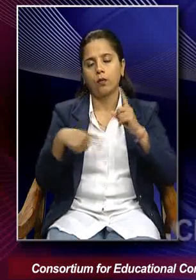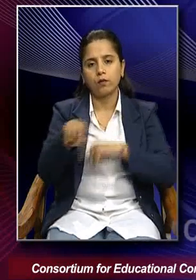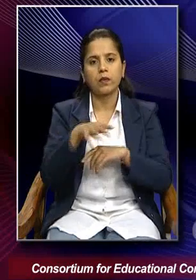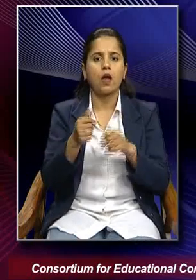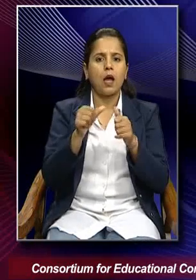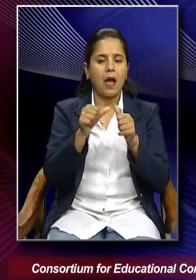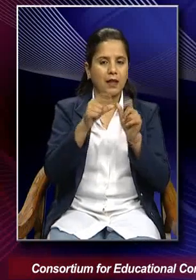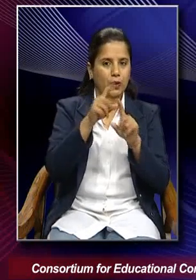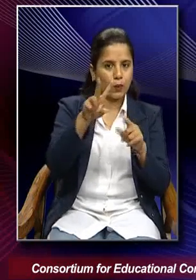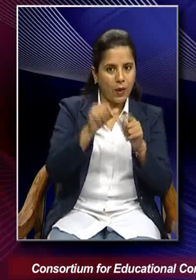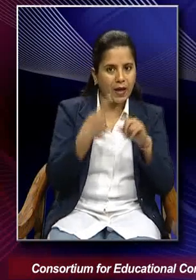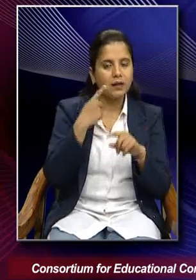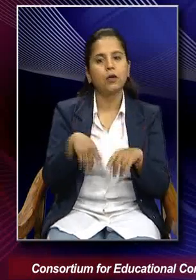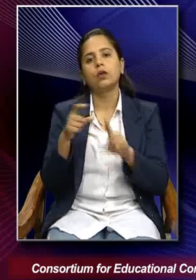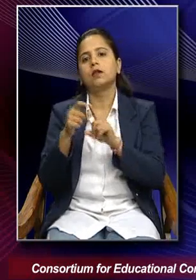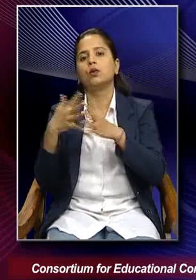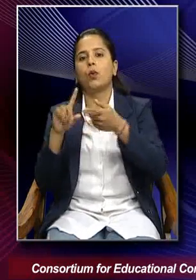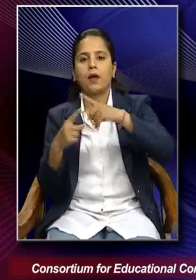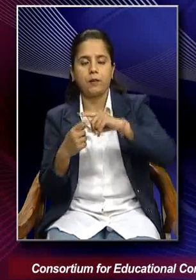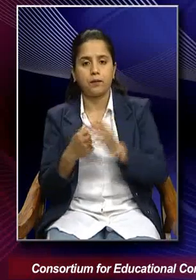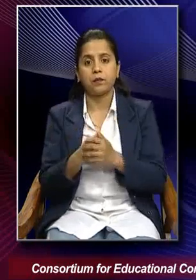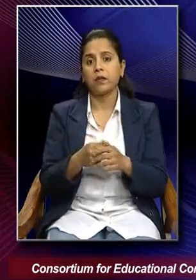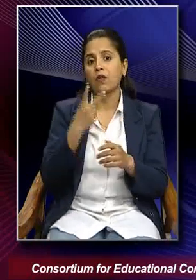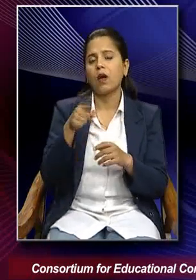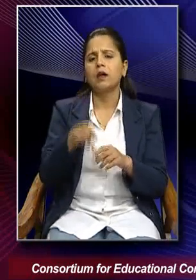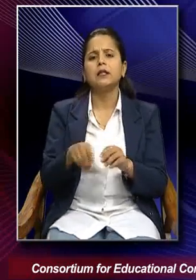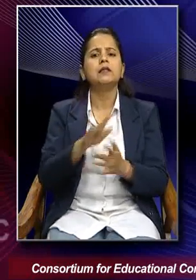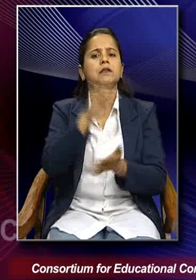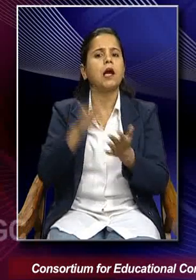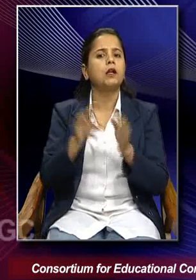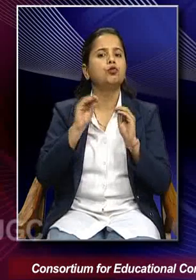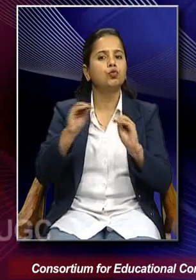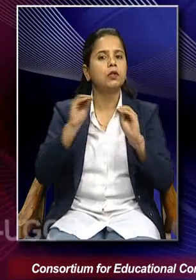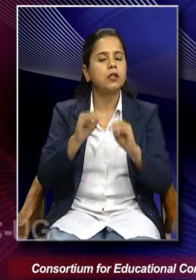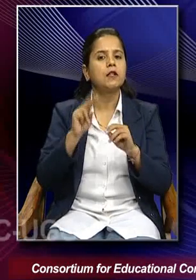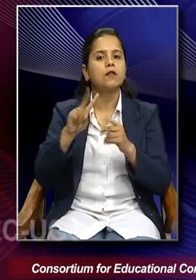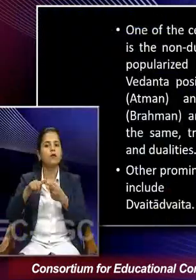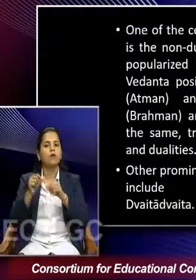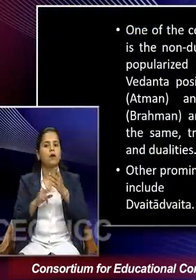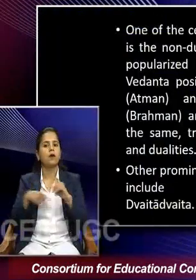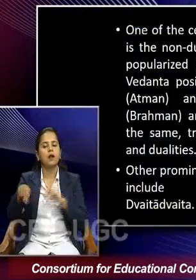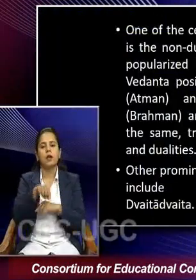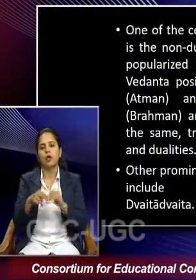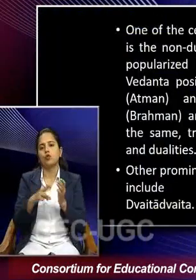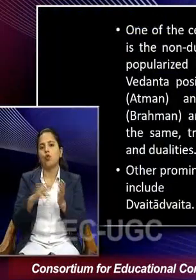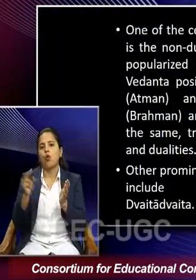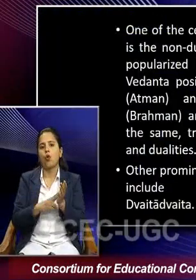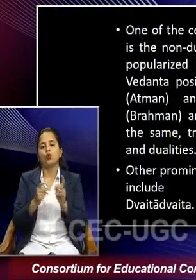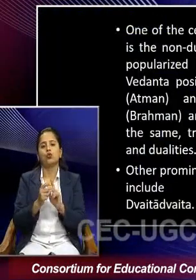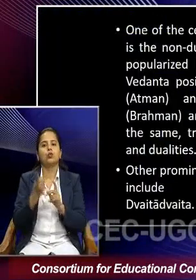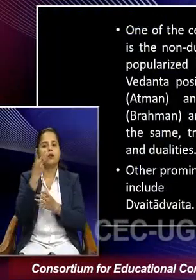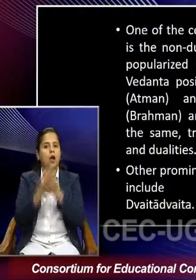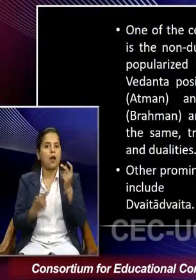Advait. So one of the central teachings of Vedanta is non-dualistic concept